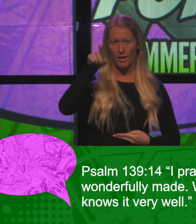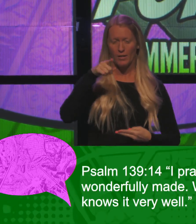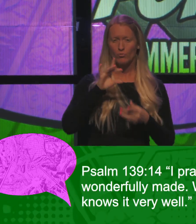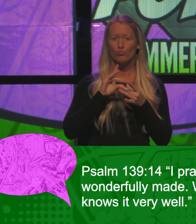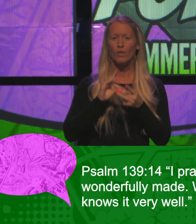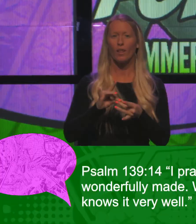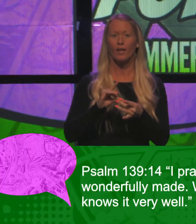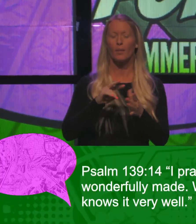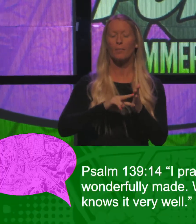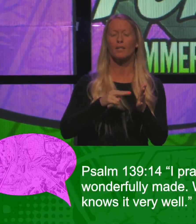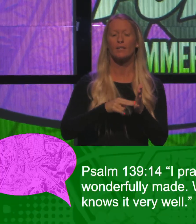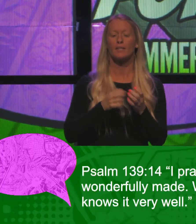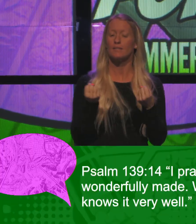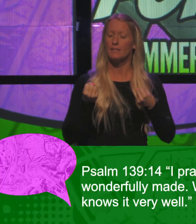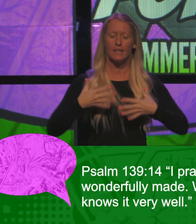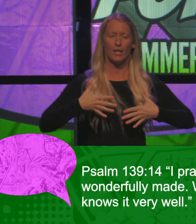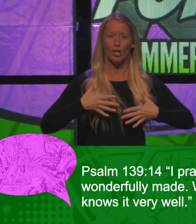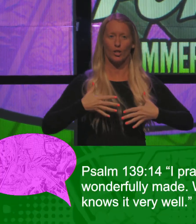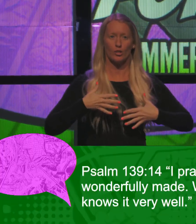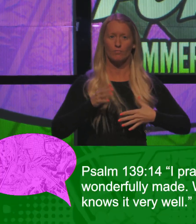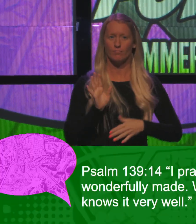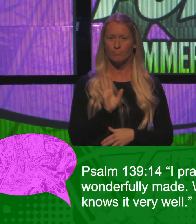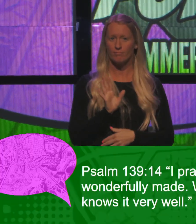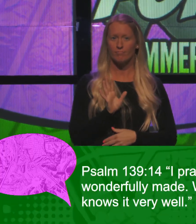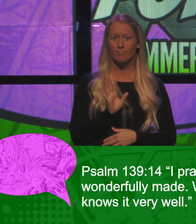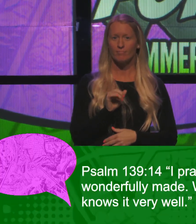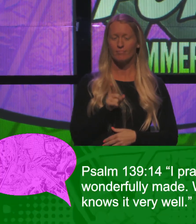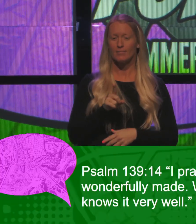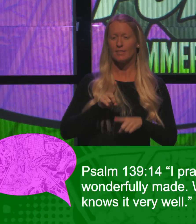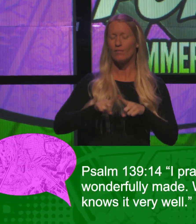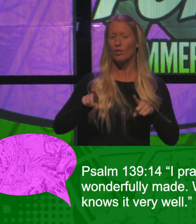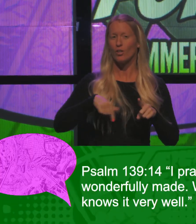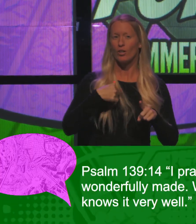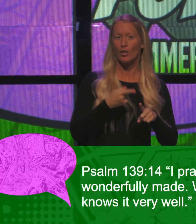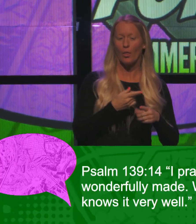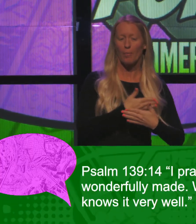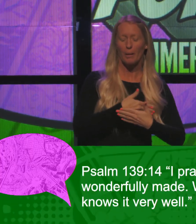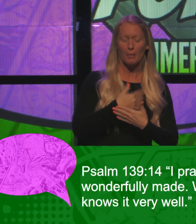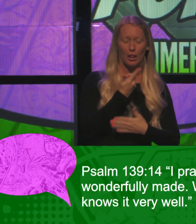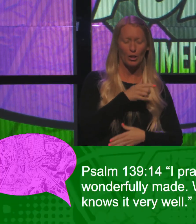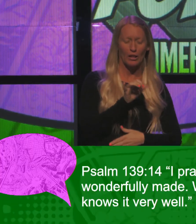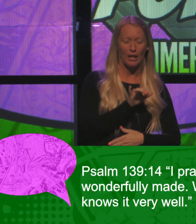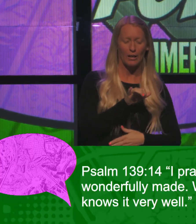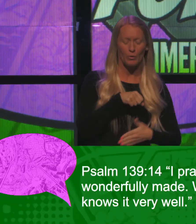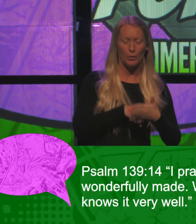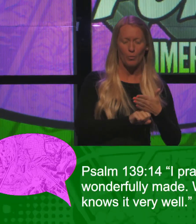that, contrary to maybe how newborns might look when they come out, that you are scary.